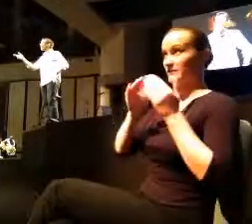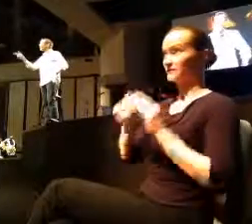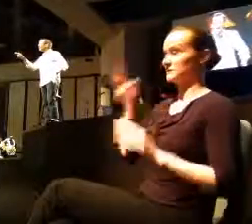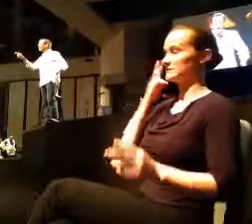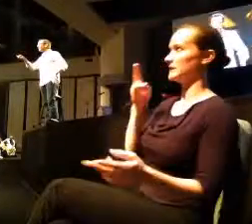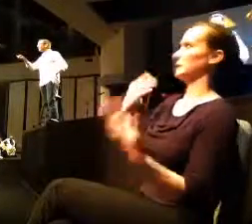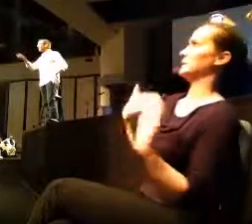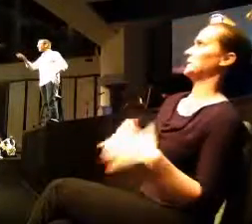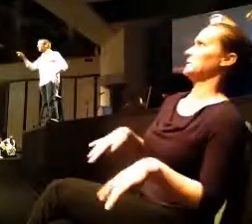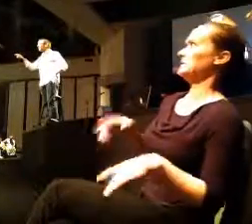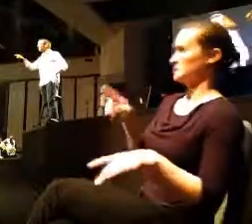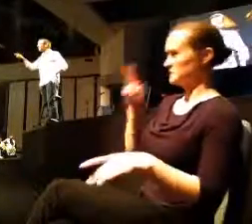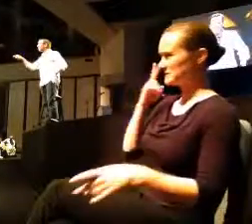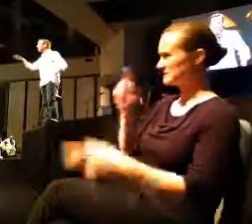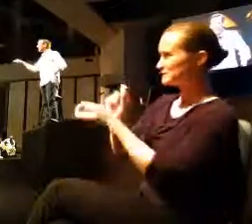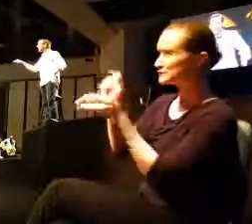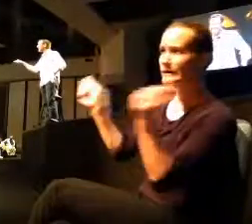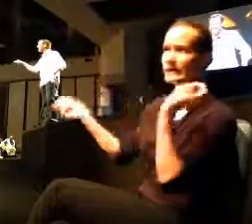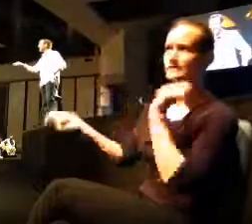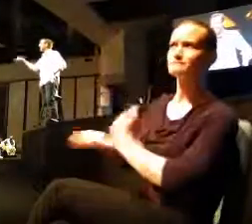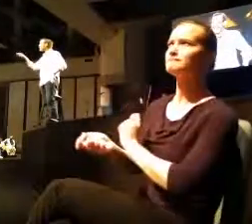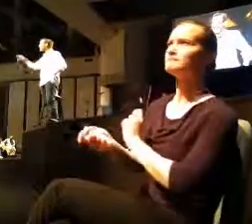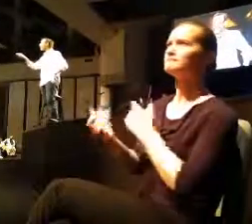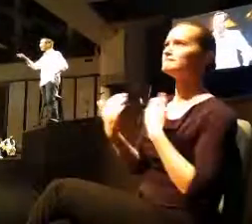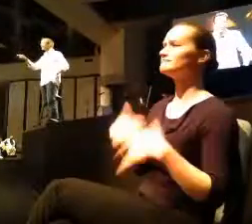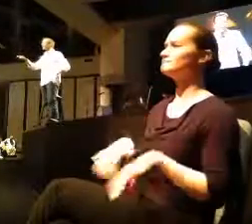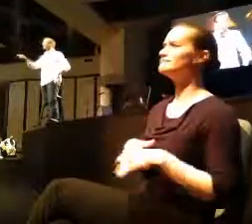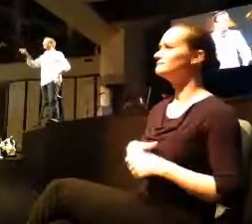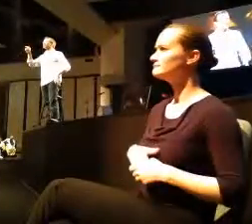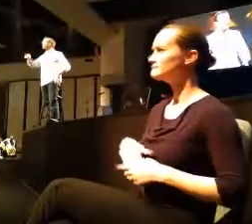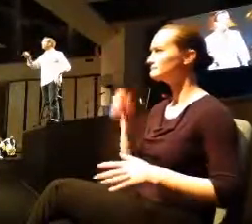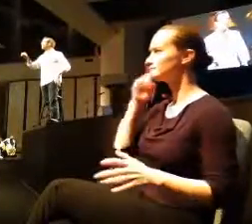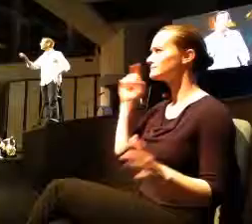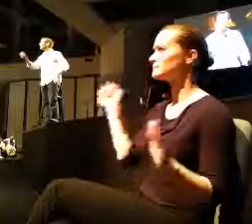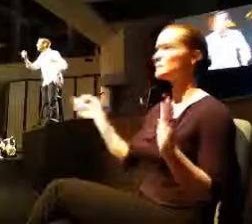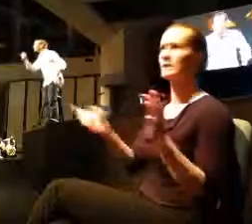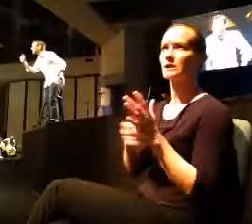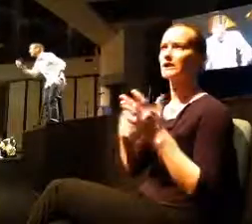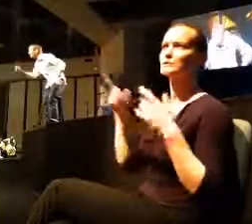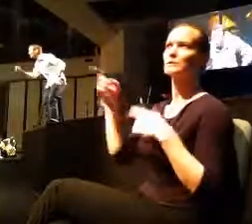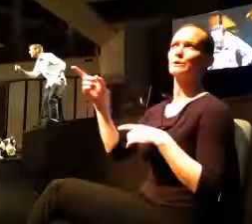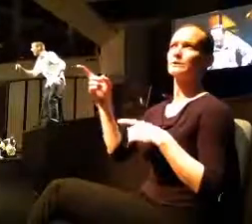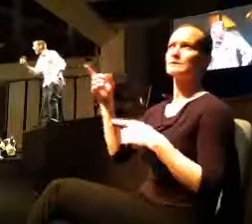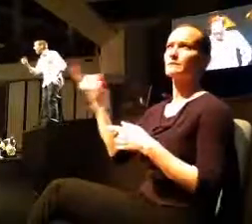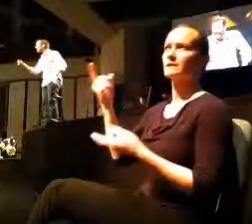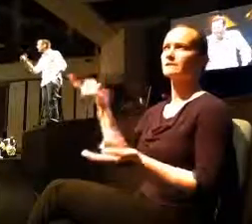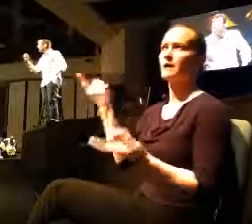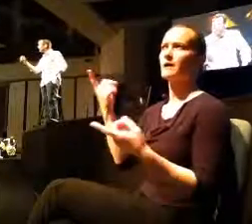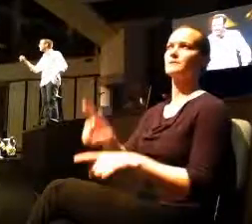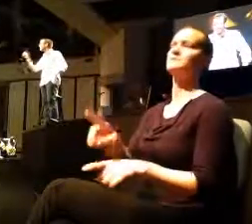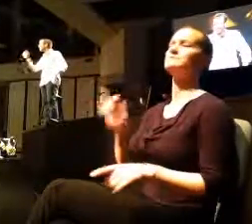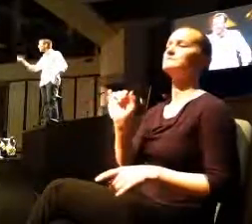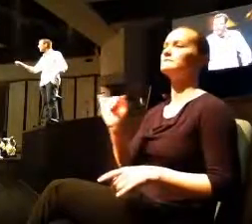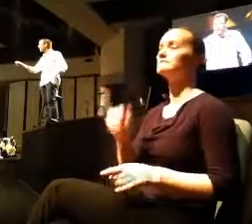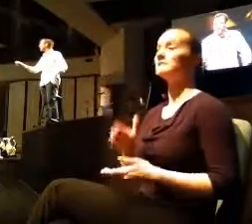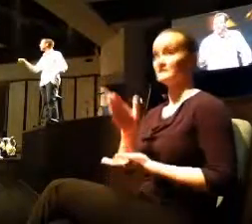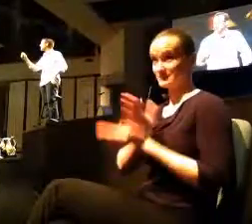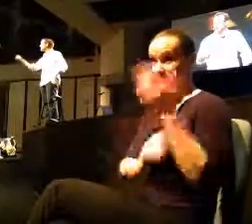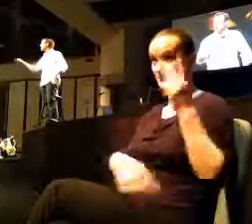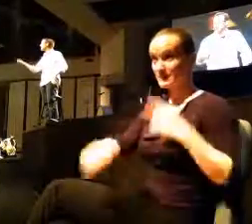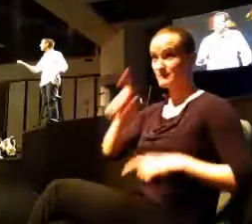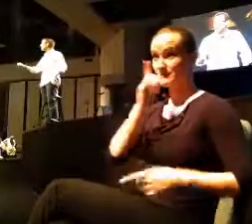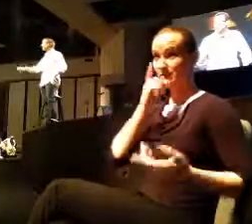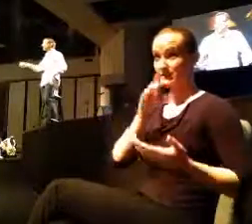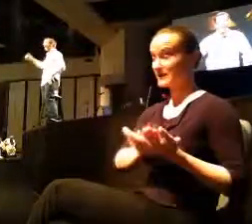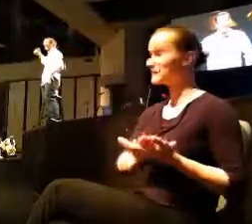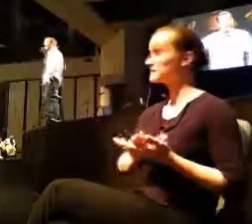what a profound difference. There's something that they recognize that has happened in her life that is so different. Some of them actually begin to believe that